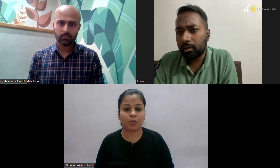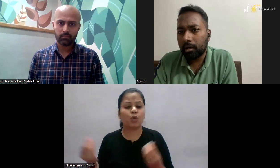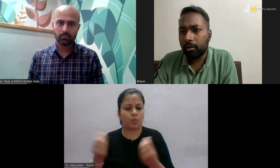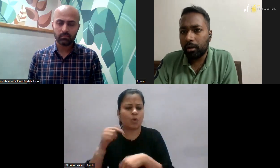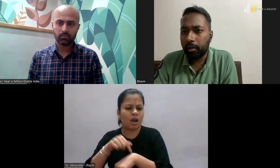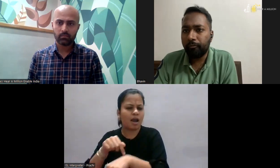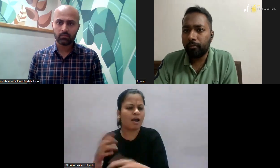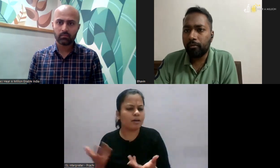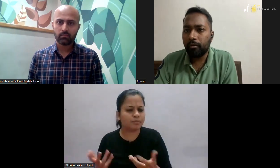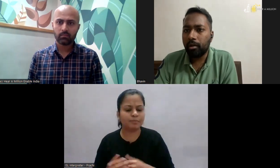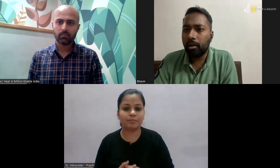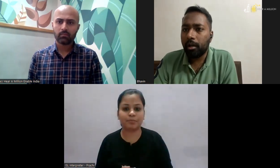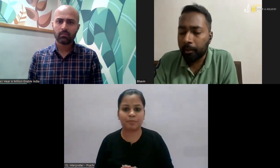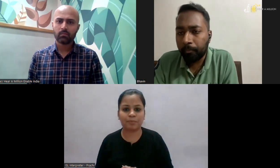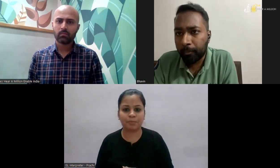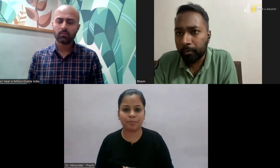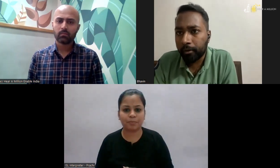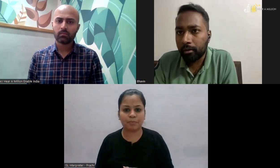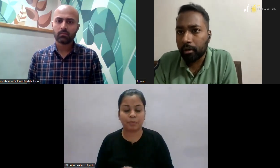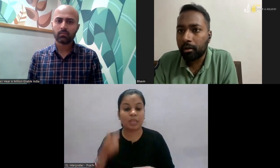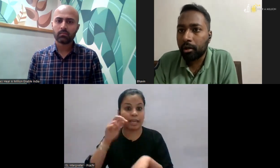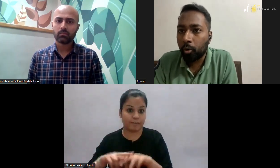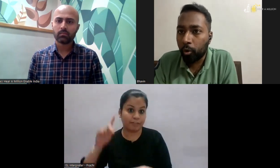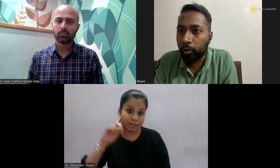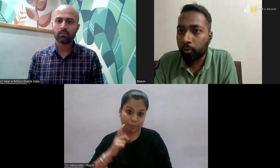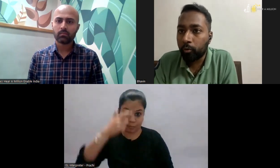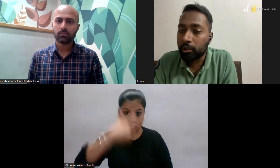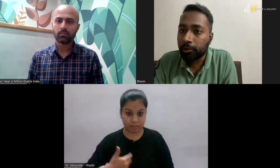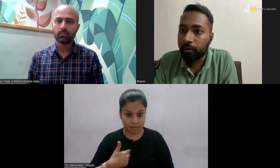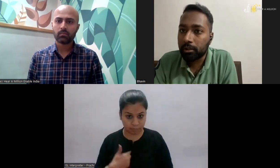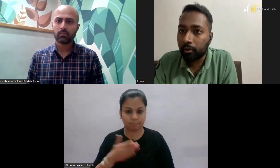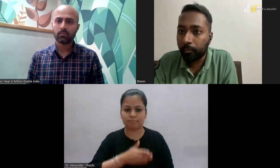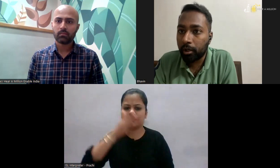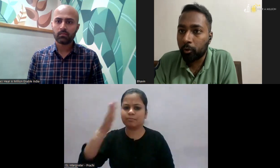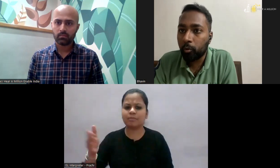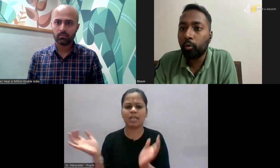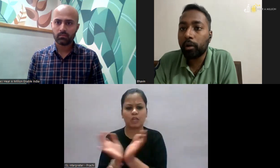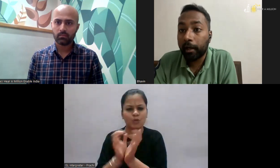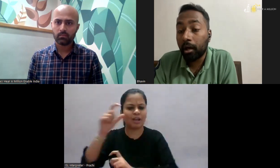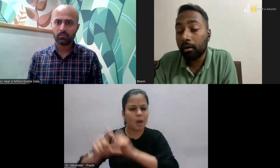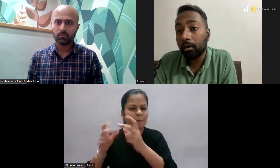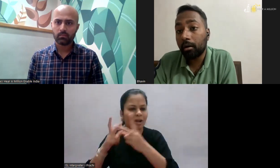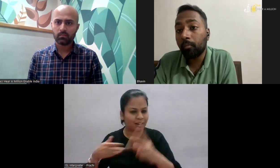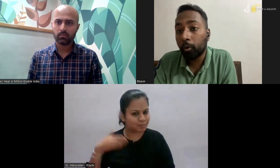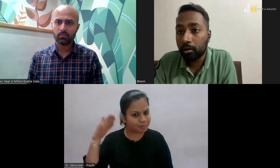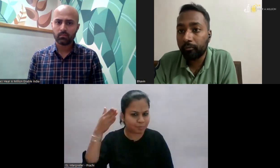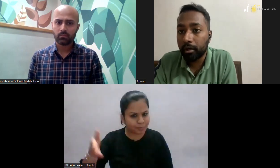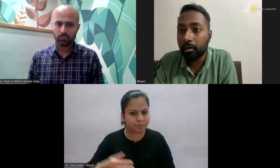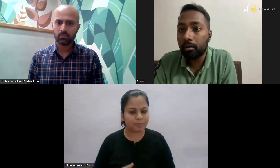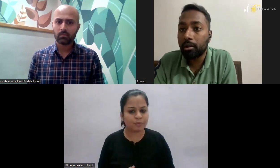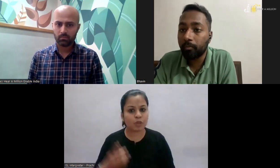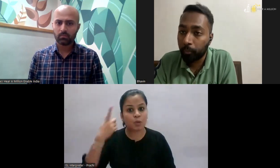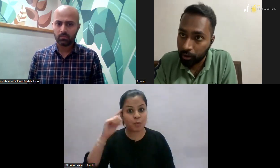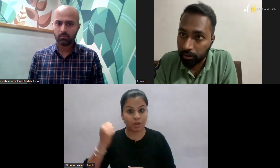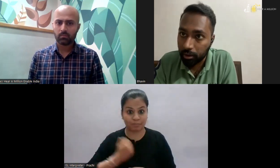sometimes if deaf people go to insurance company to take motor